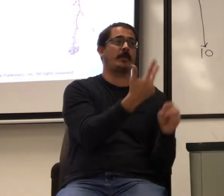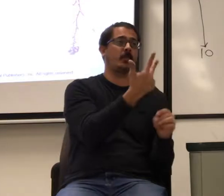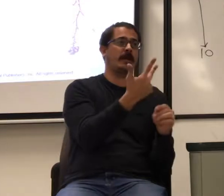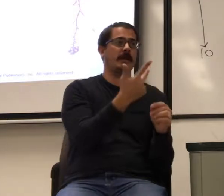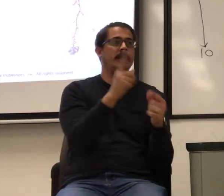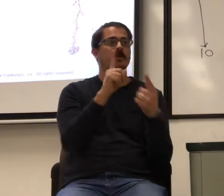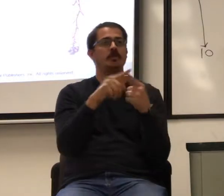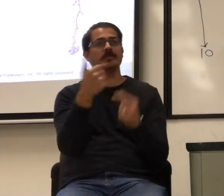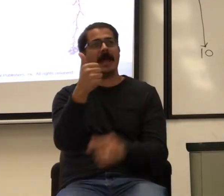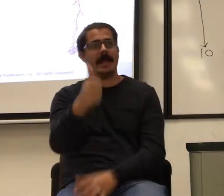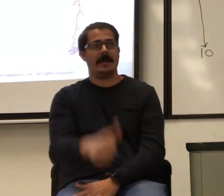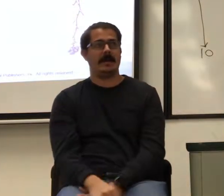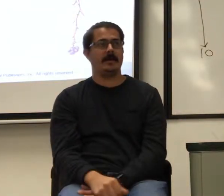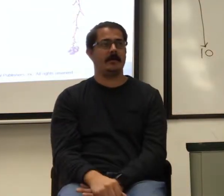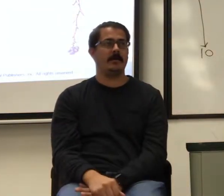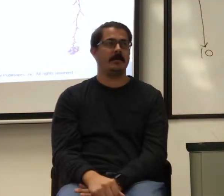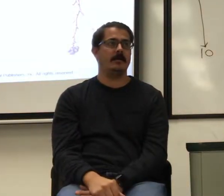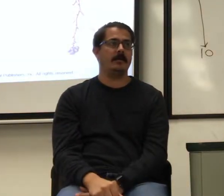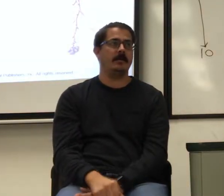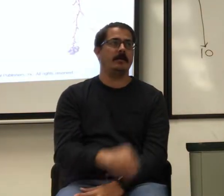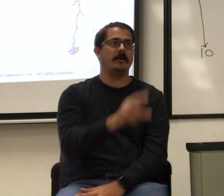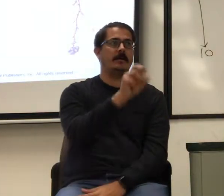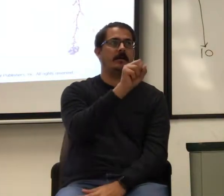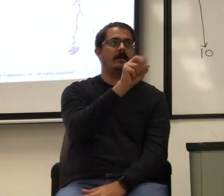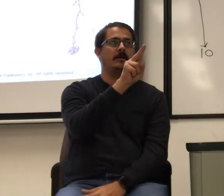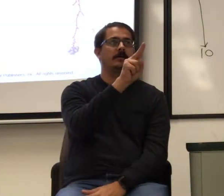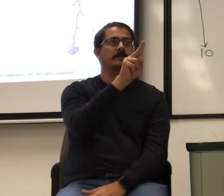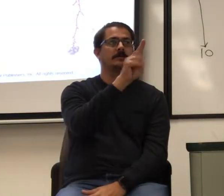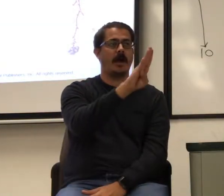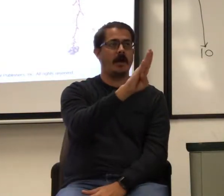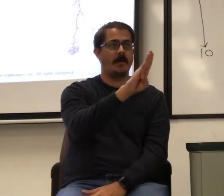So from 3 to 10, subsegmental